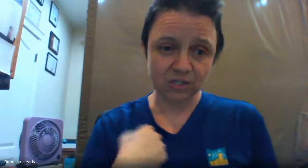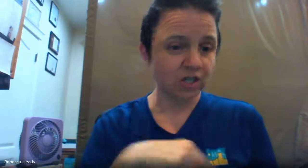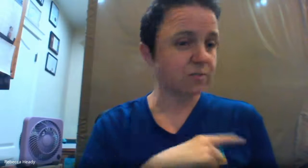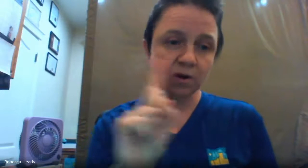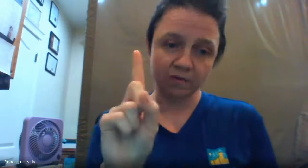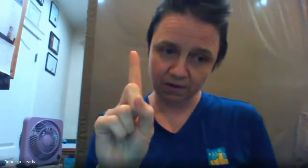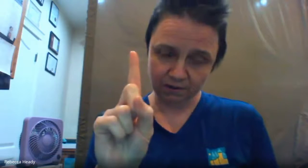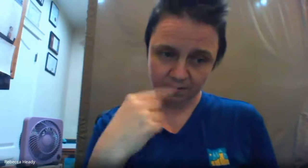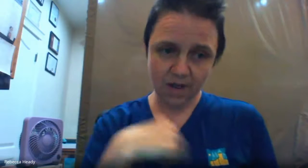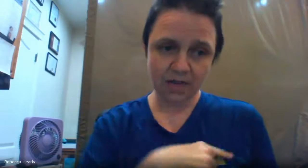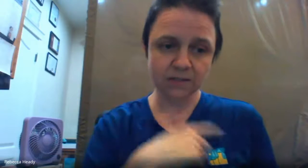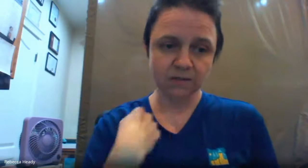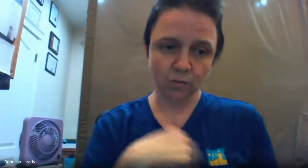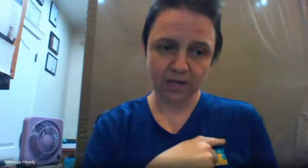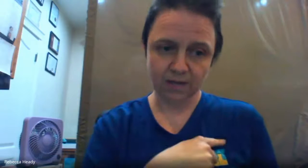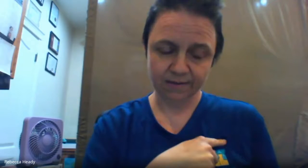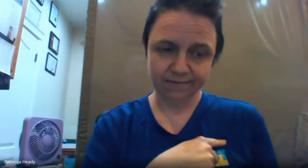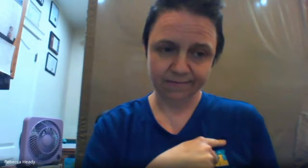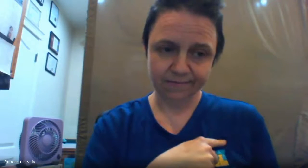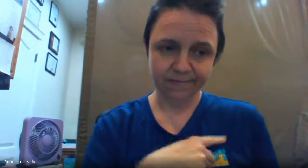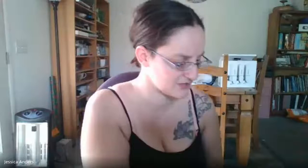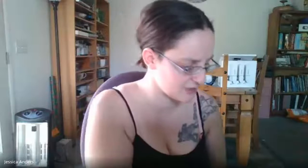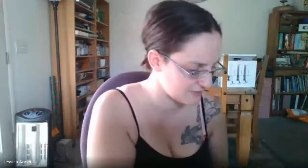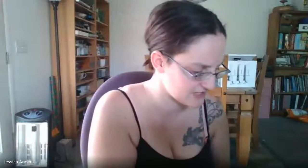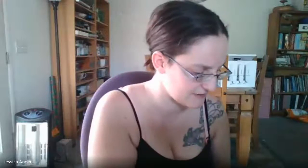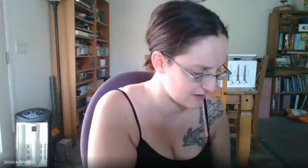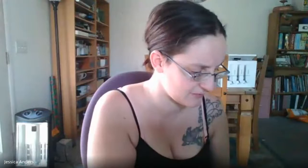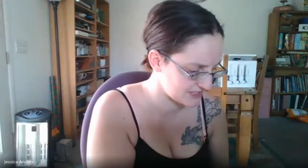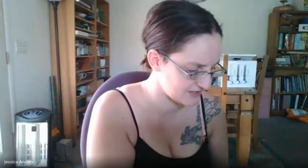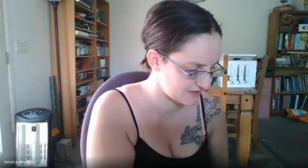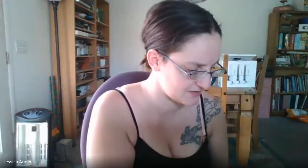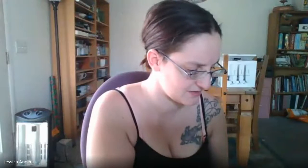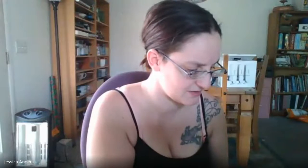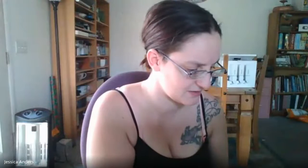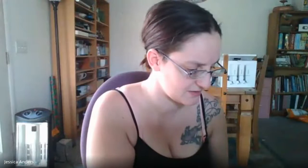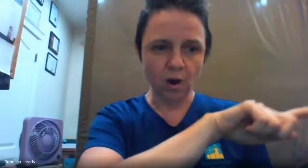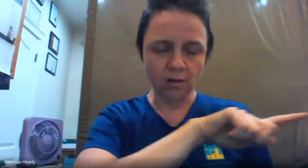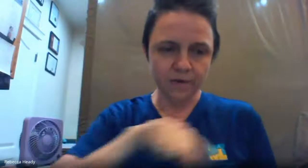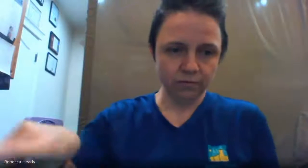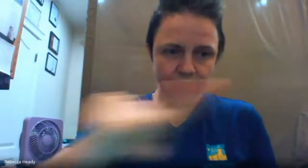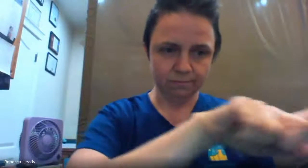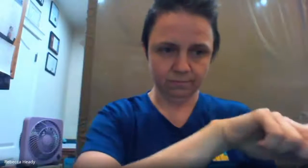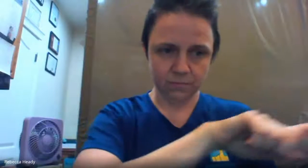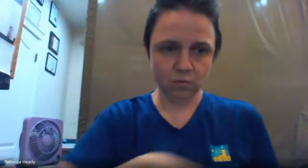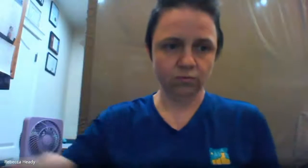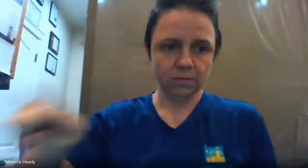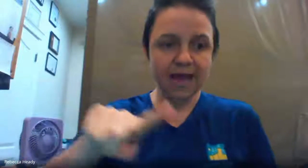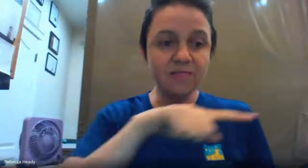finger. Us, we. I think there was one that was different. Was it You, all of you. You. our? Was that the one that